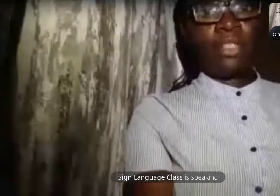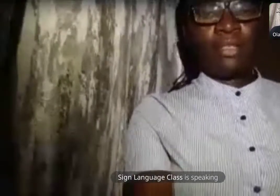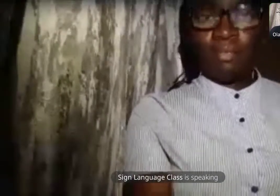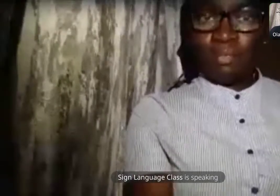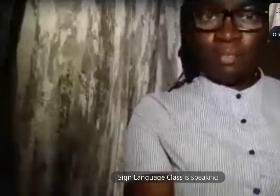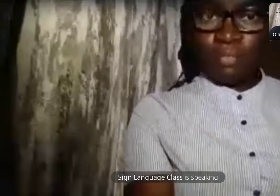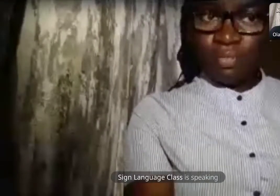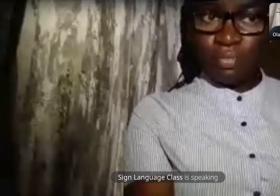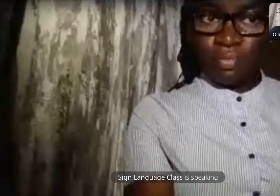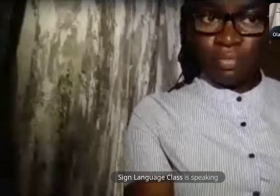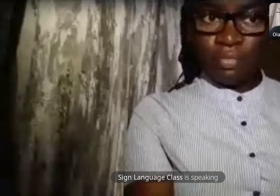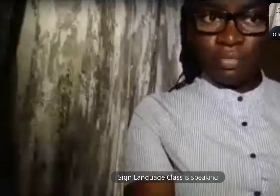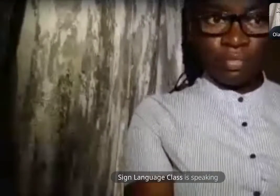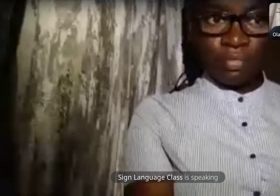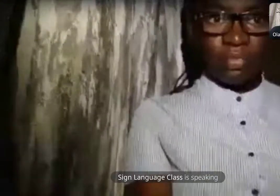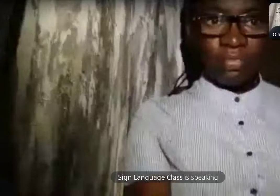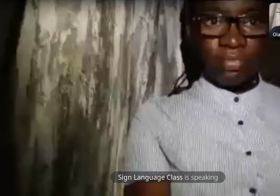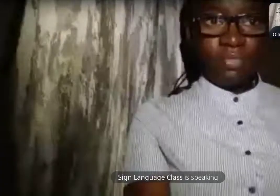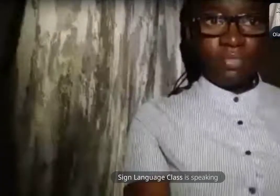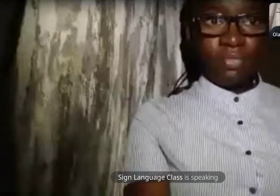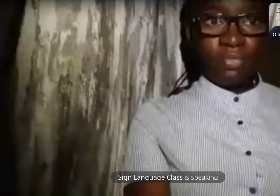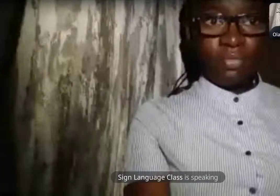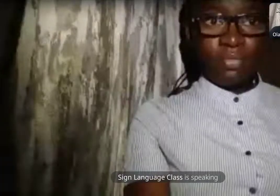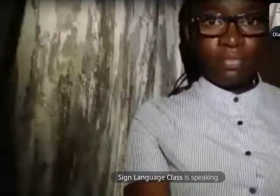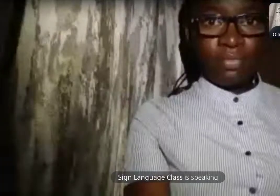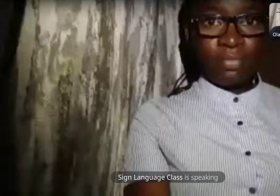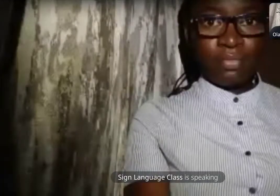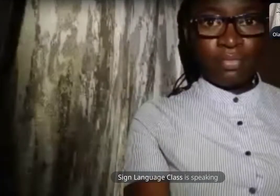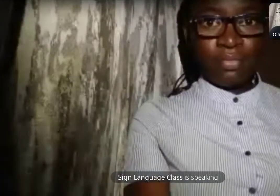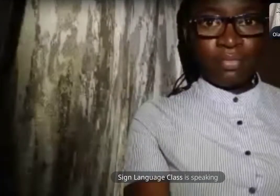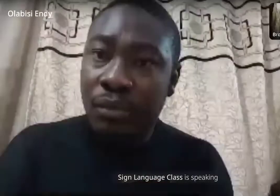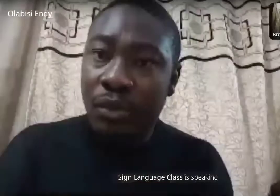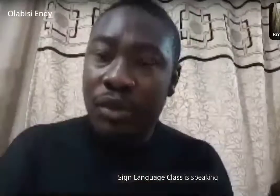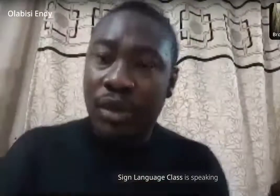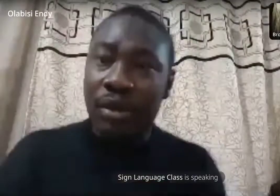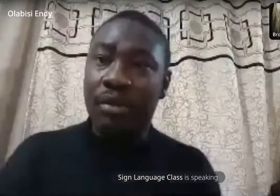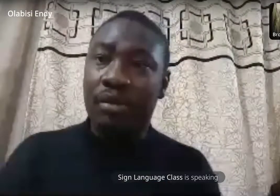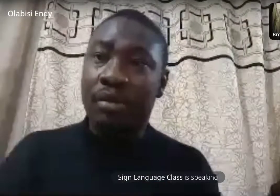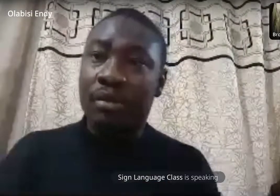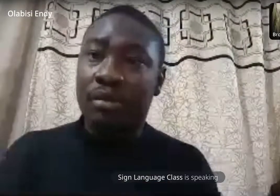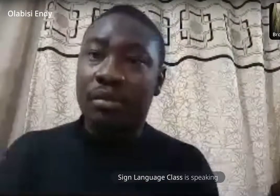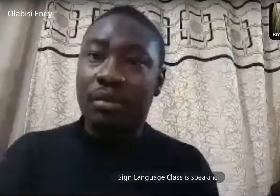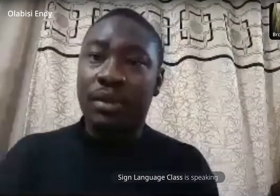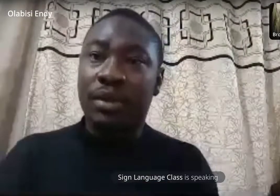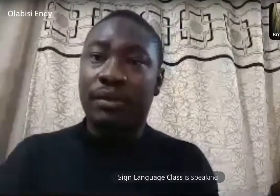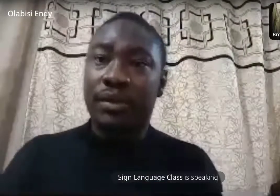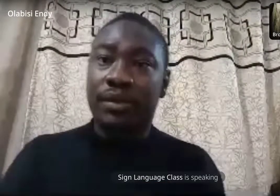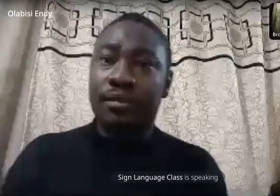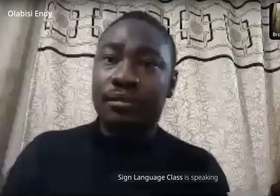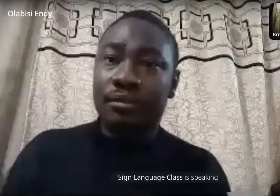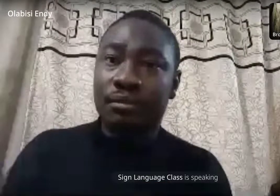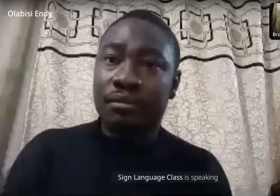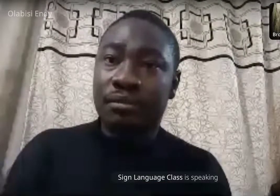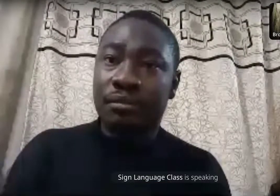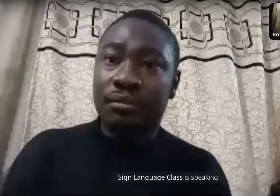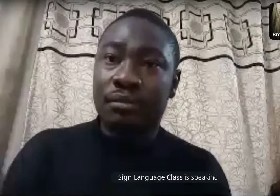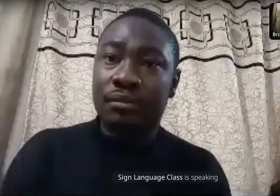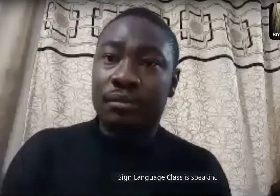just Okay, let's have it. so I'm doing it out right now. So that if